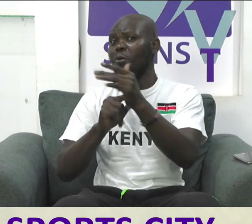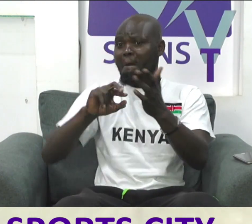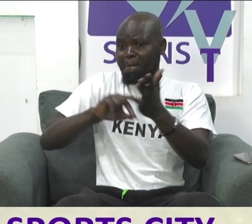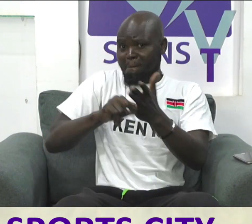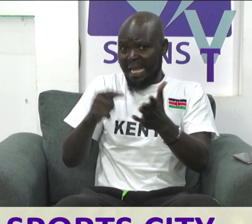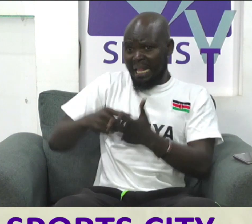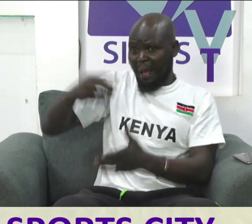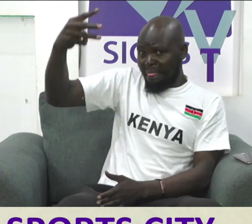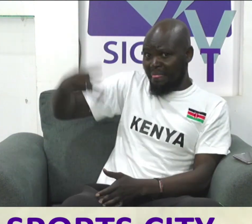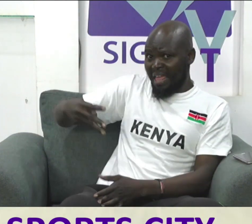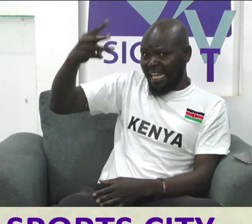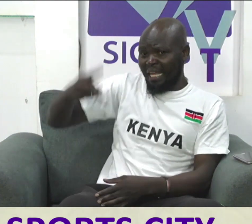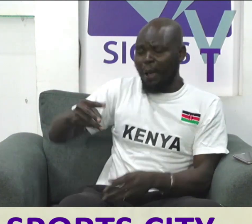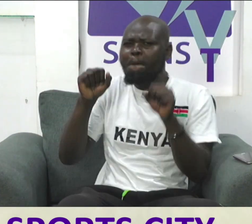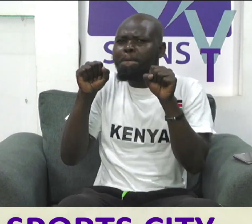with 14 points.